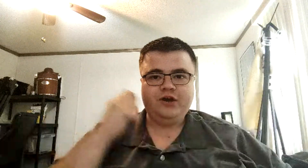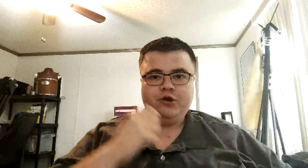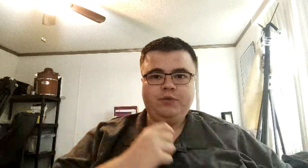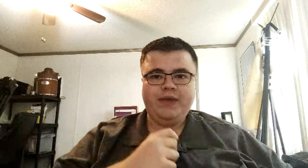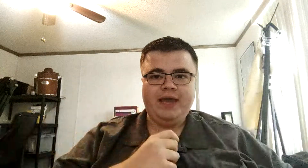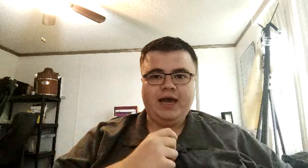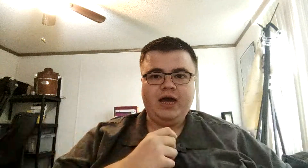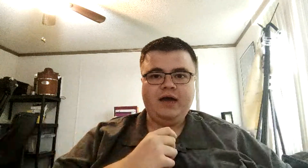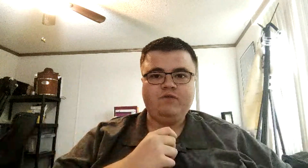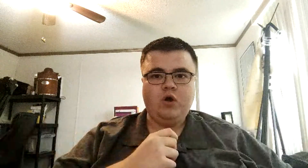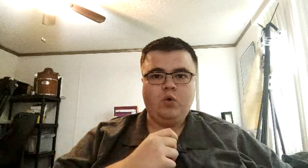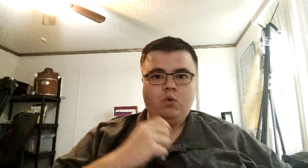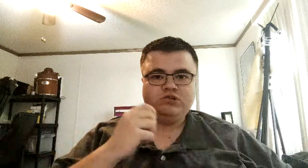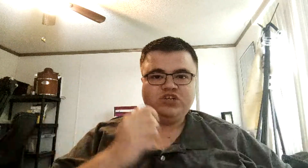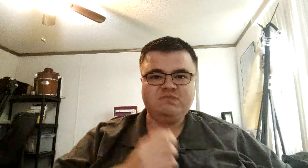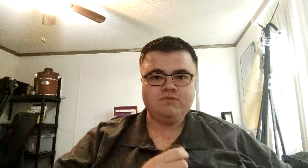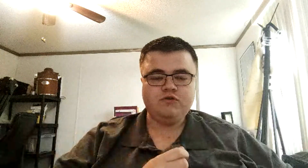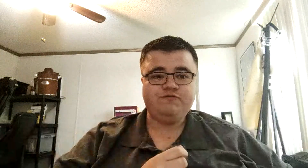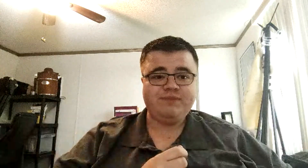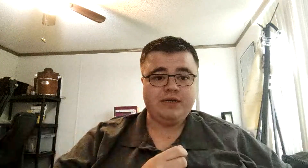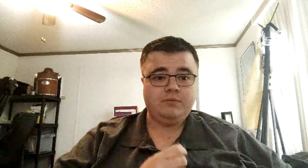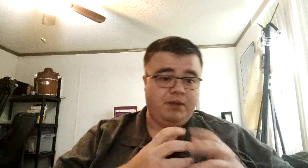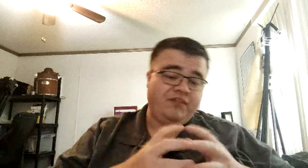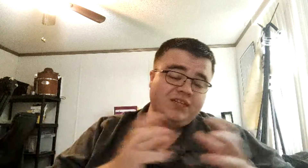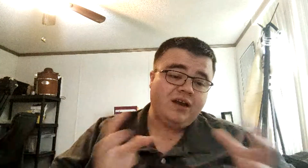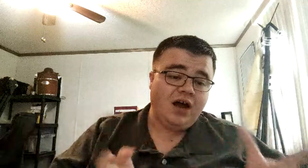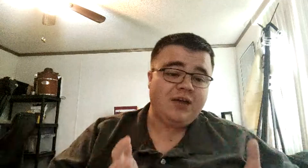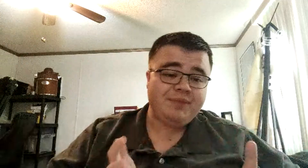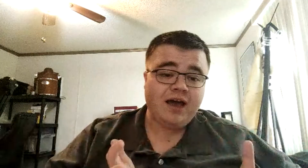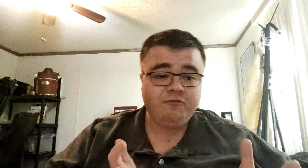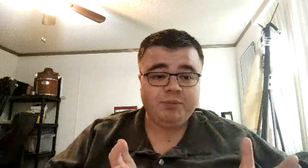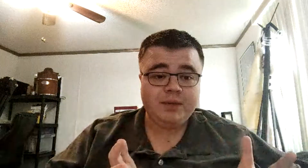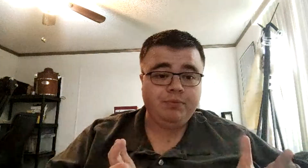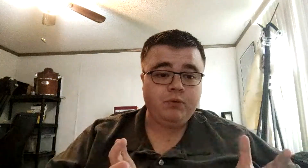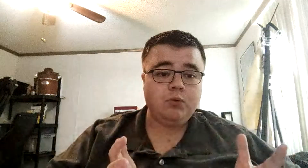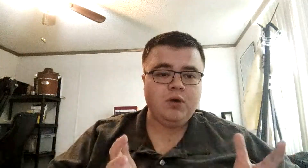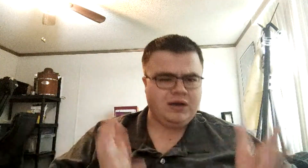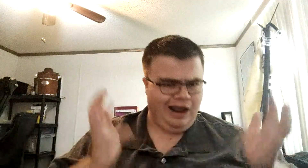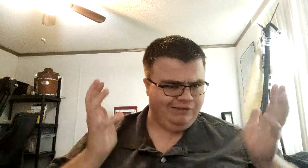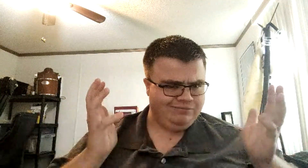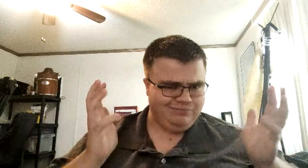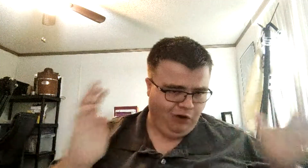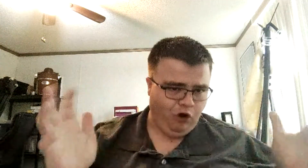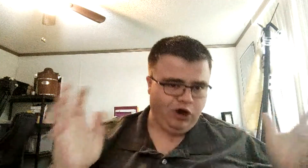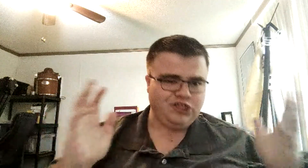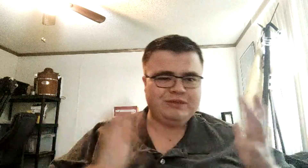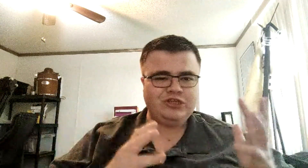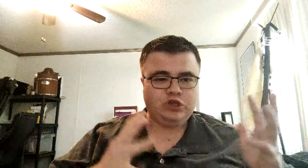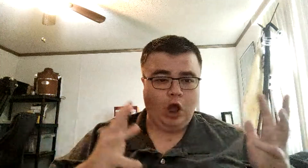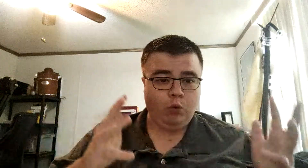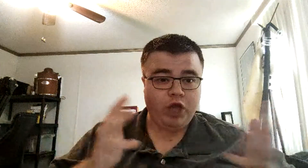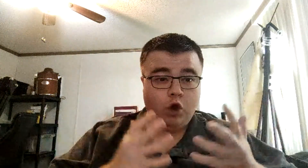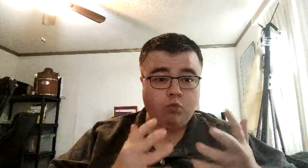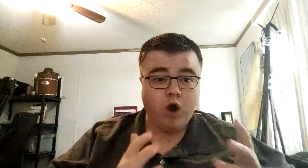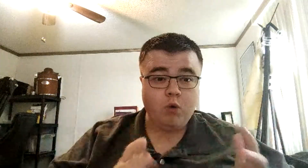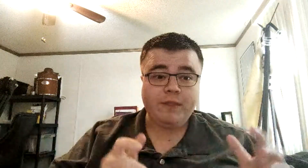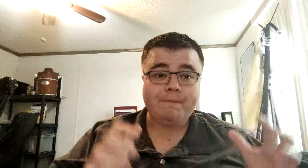later they have a oralism movement. By the time they have people, not large but slowly grow in the amount